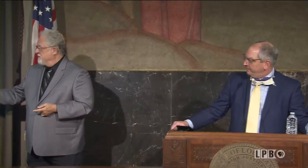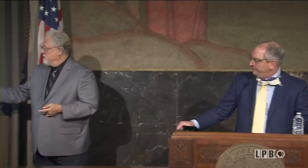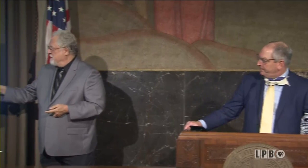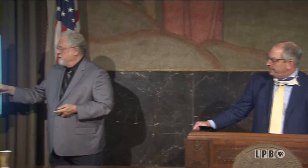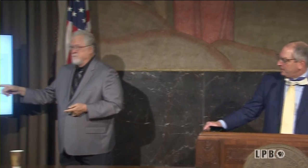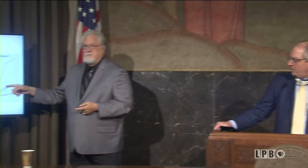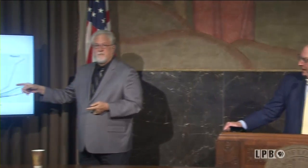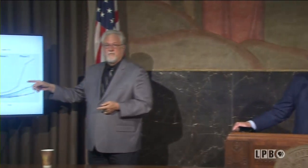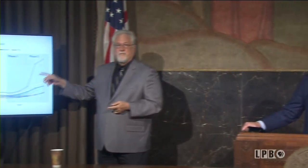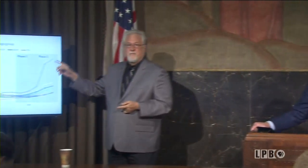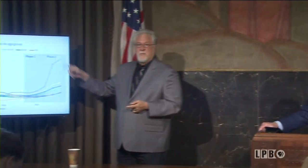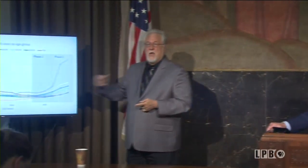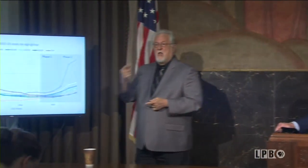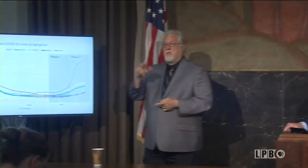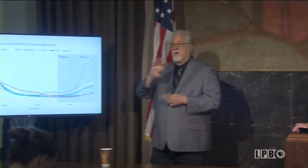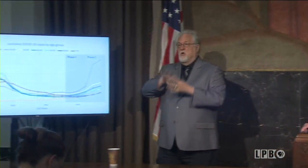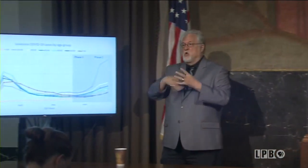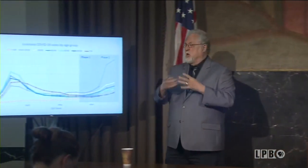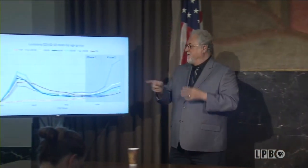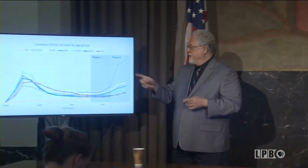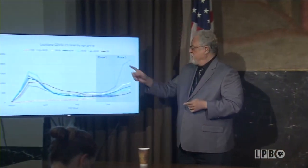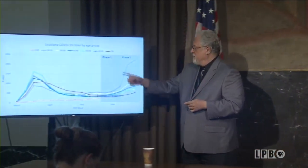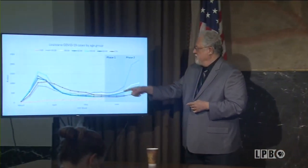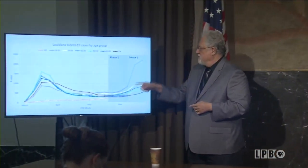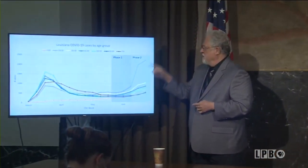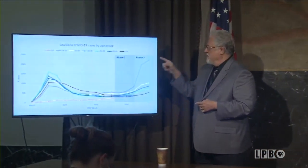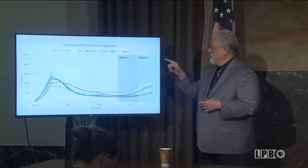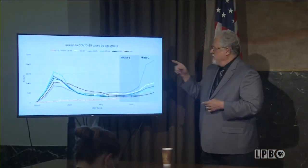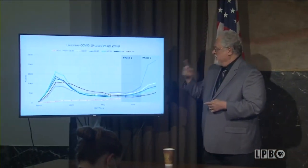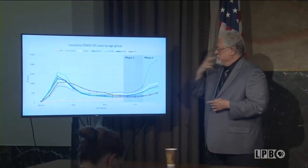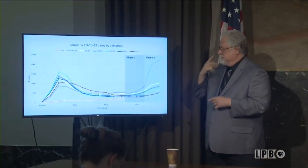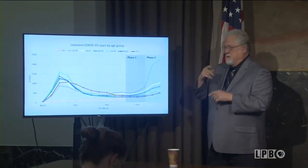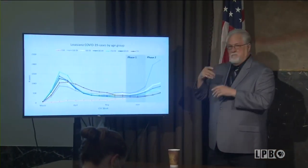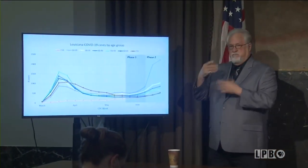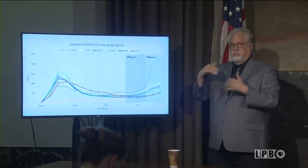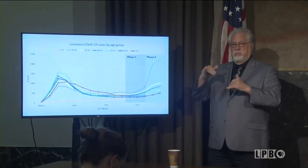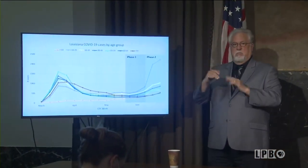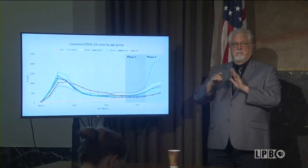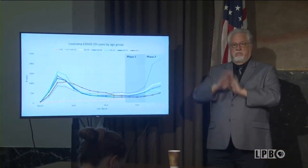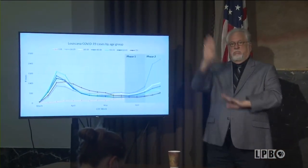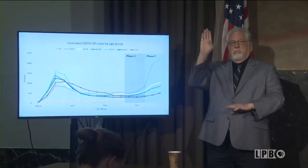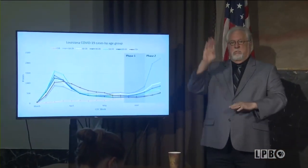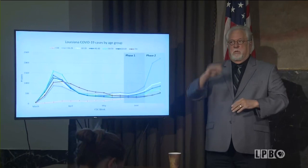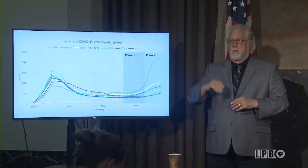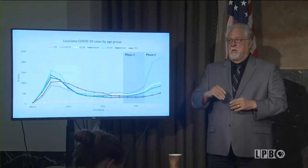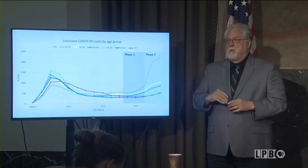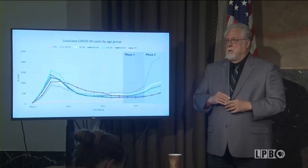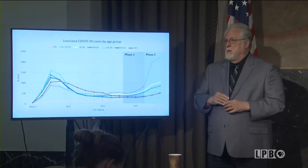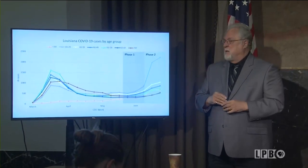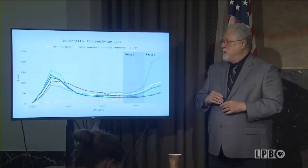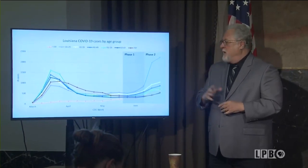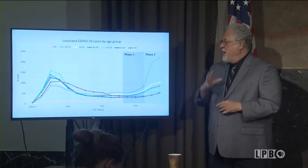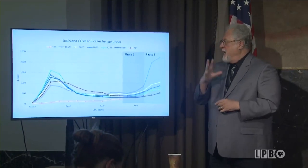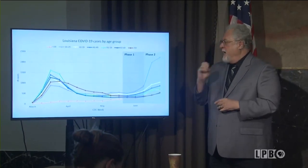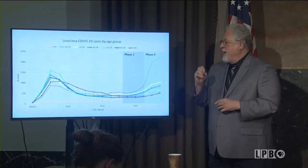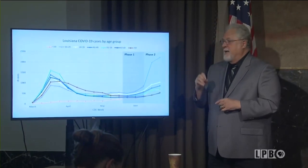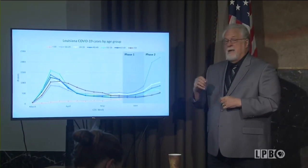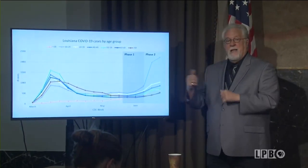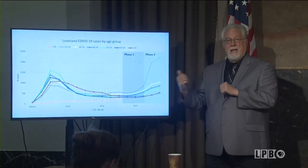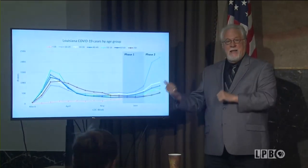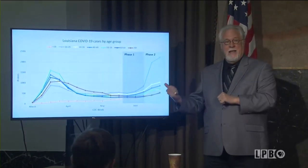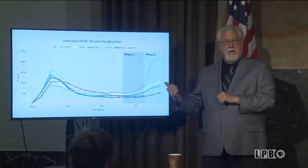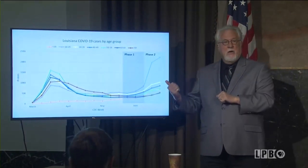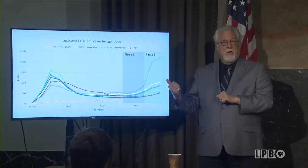the graph there and see just how pronounced that rise is. And here we